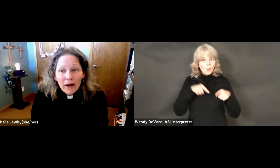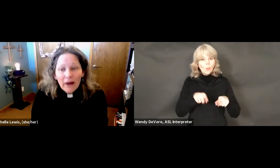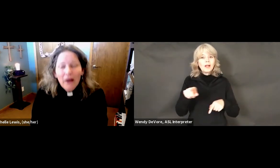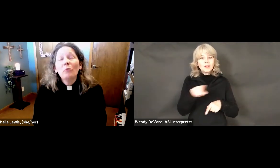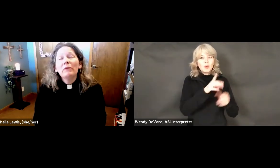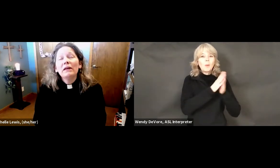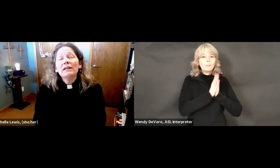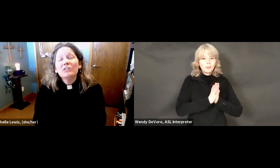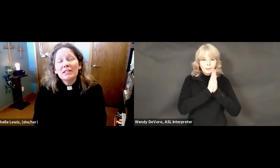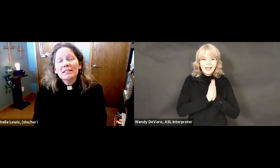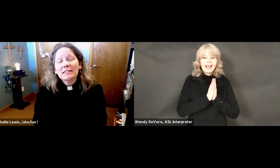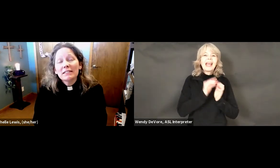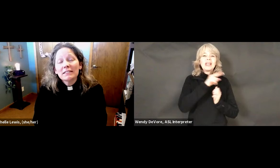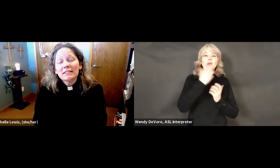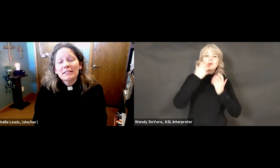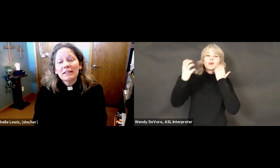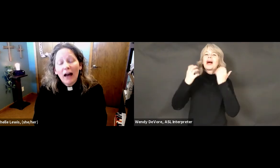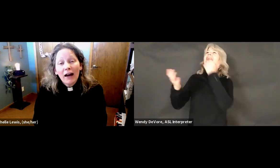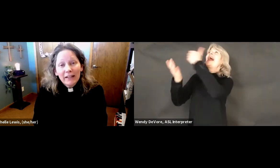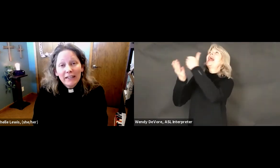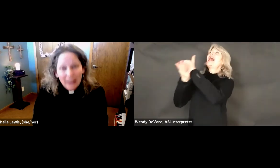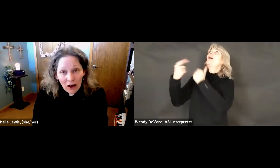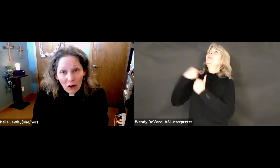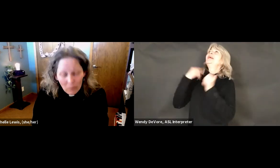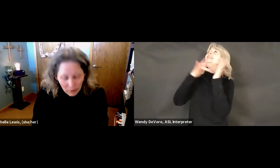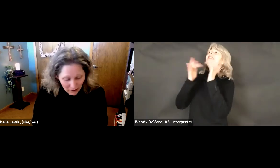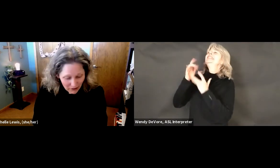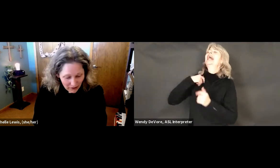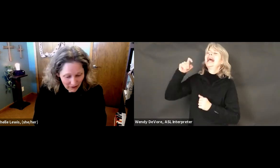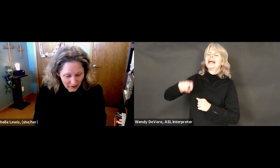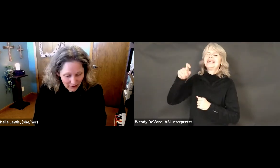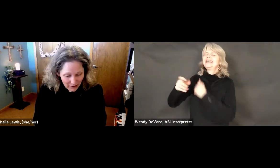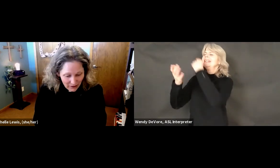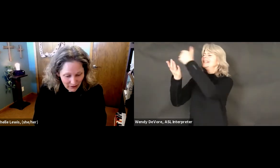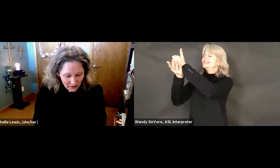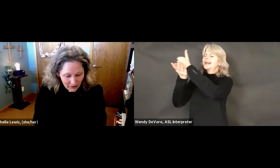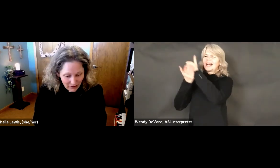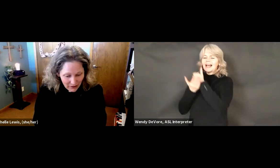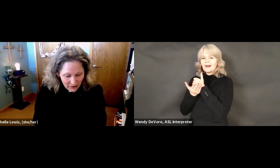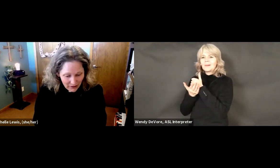out, help me, Jesus. I need help.